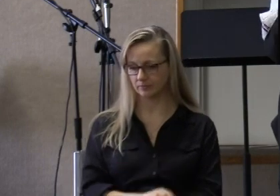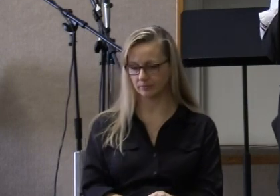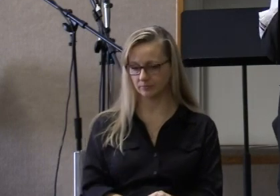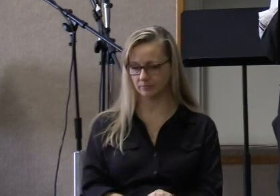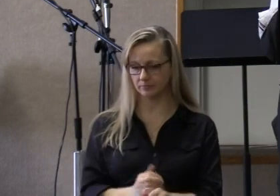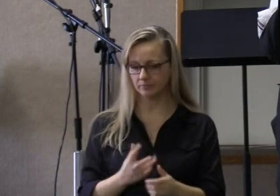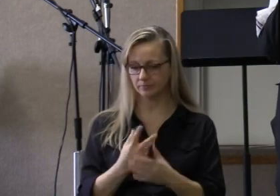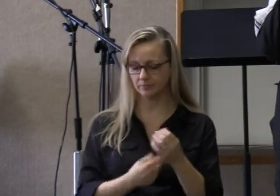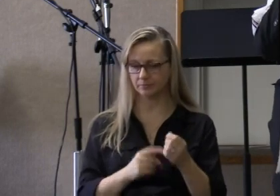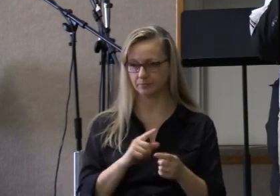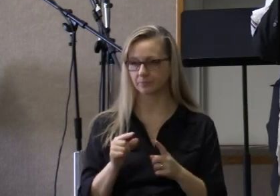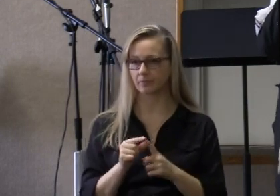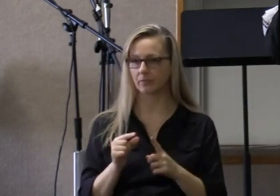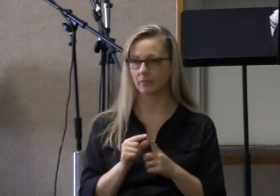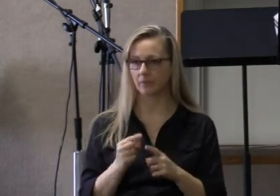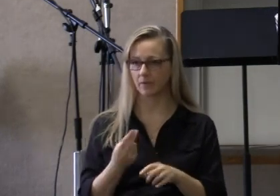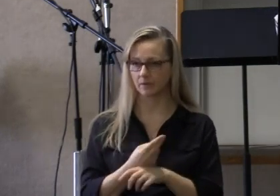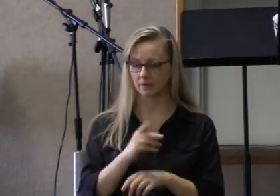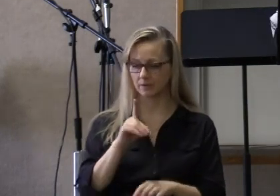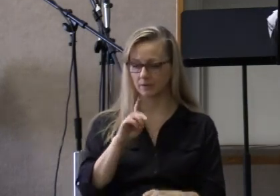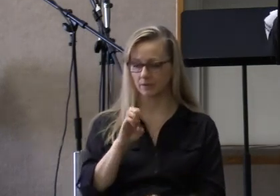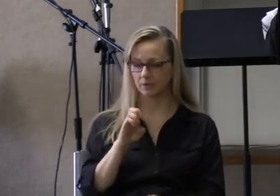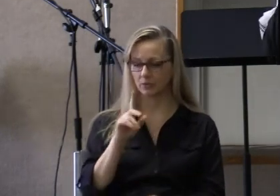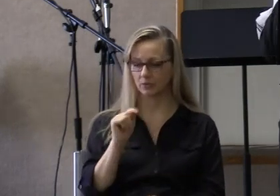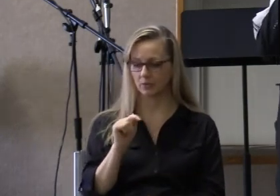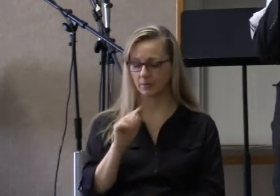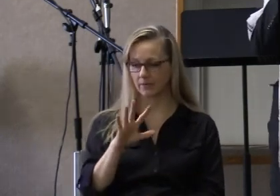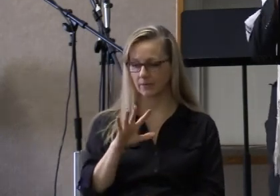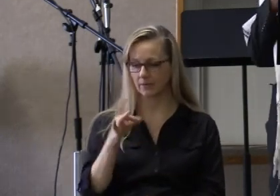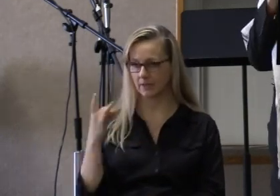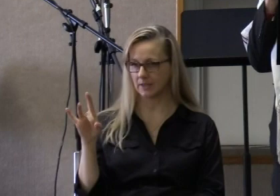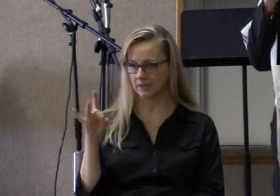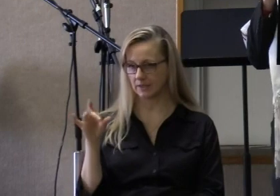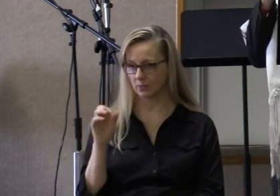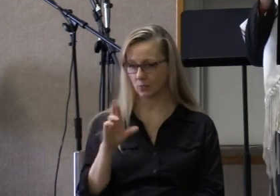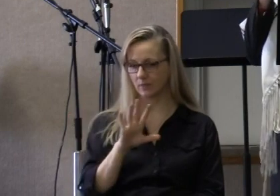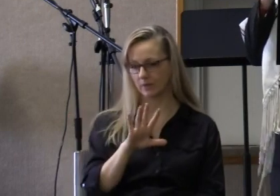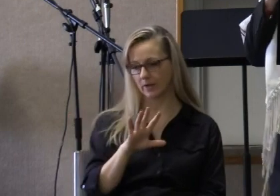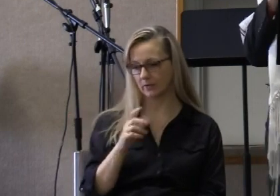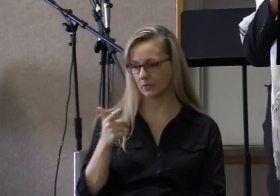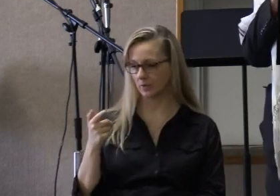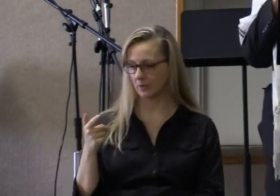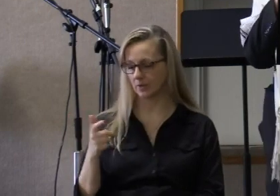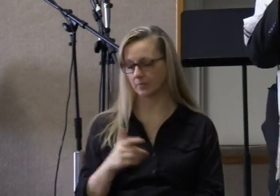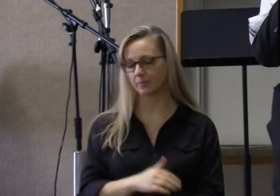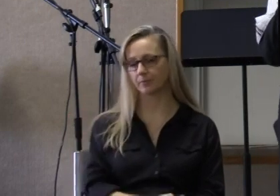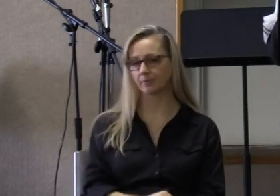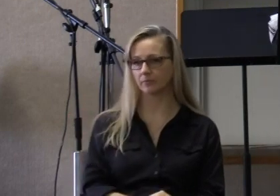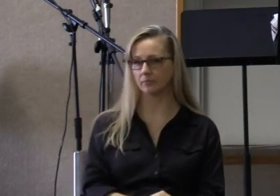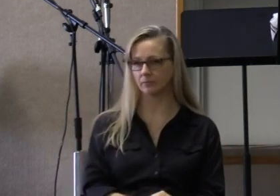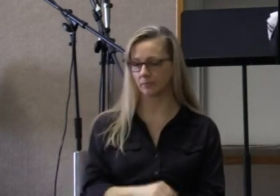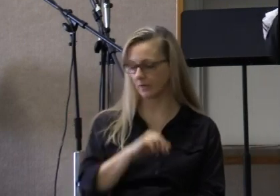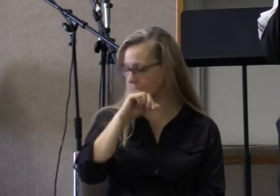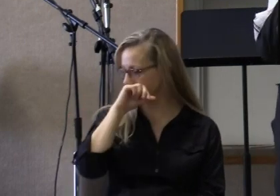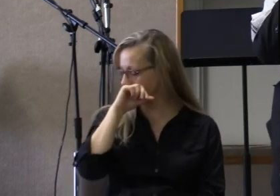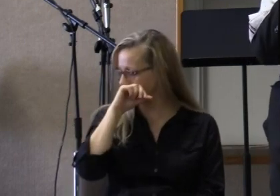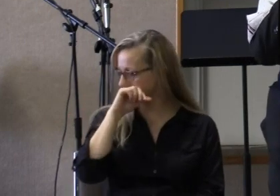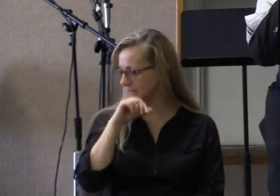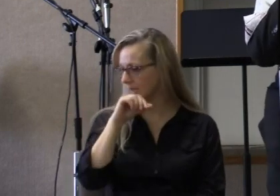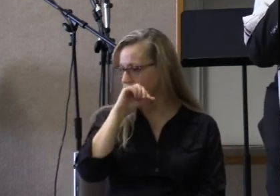those words are used in Deuteronomy 5 verse 18 or 5:21 in many English Bibles, which